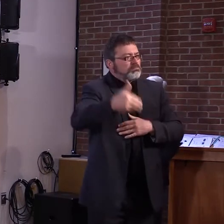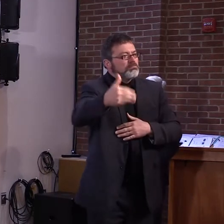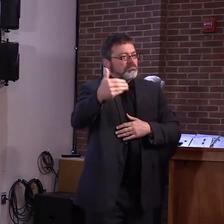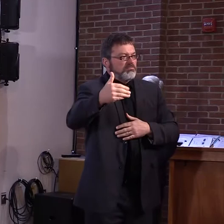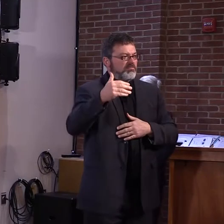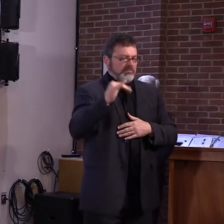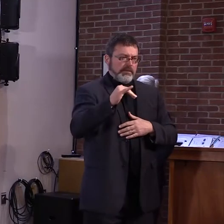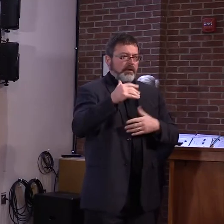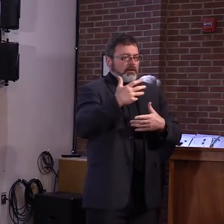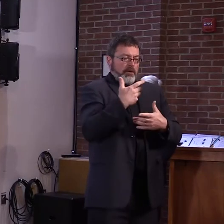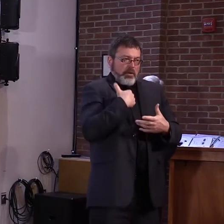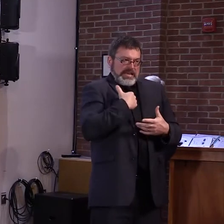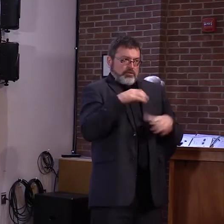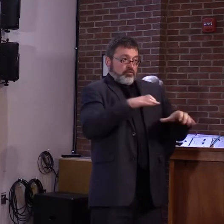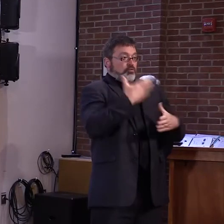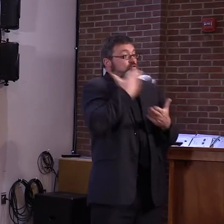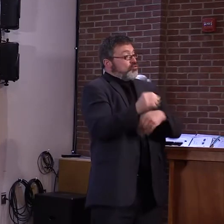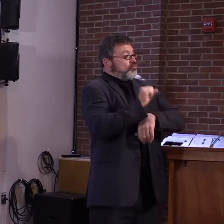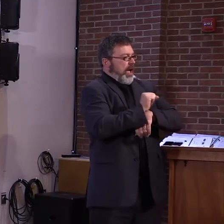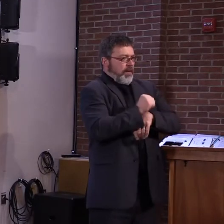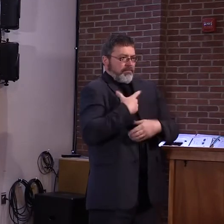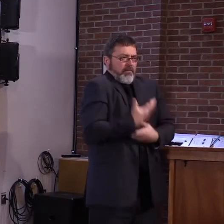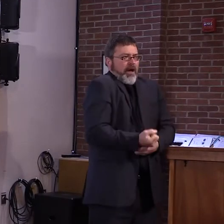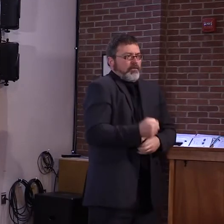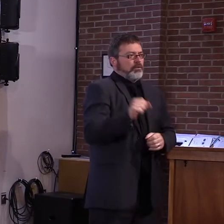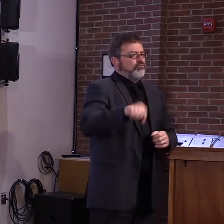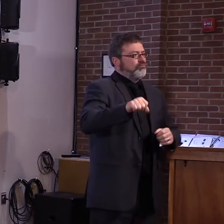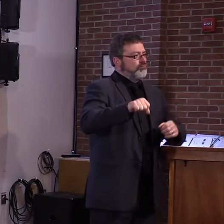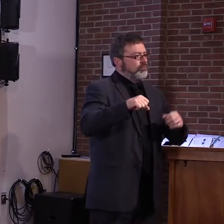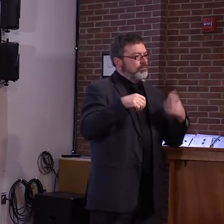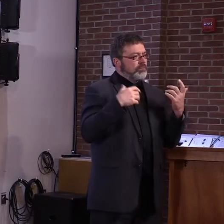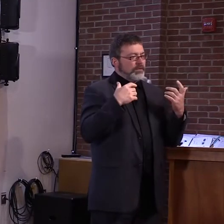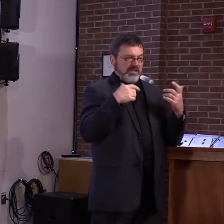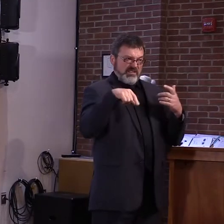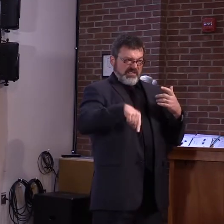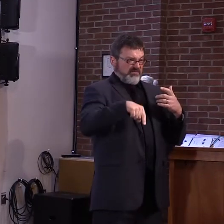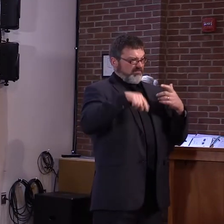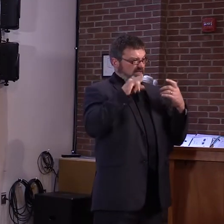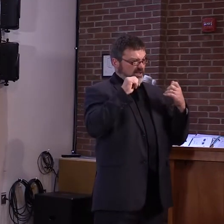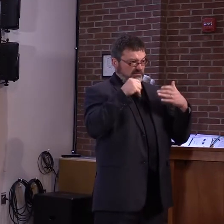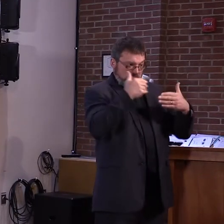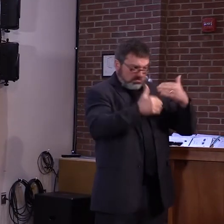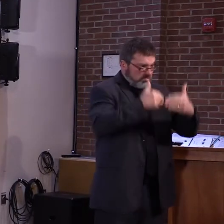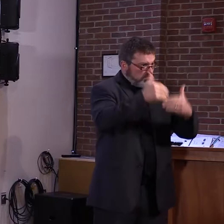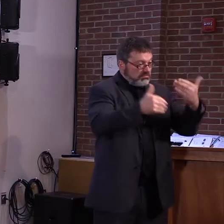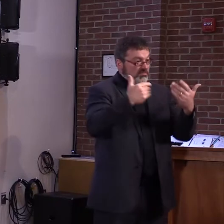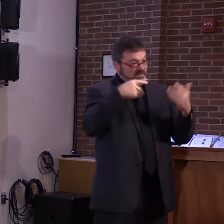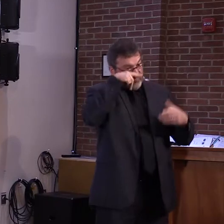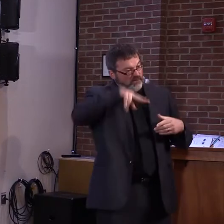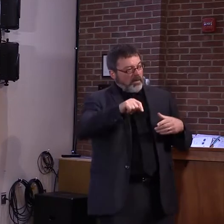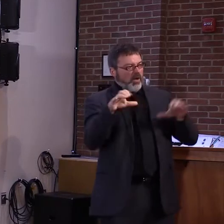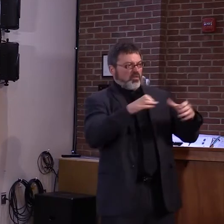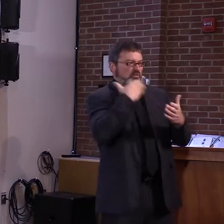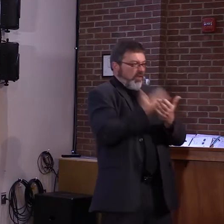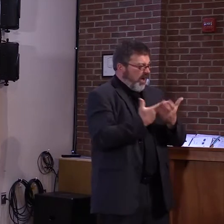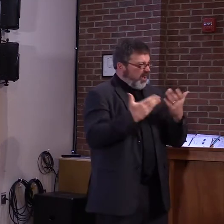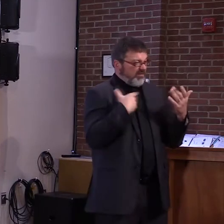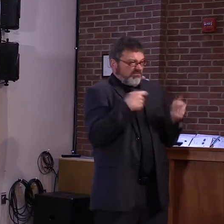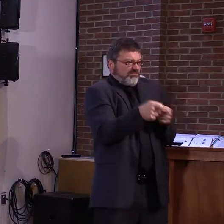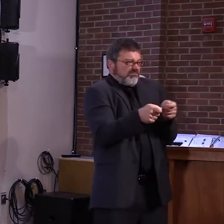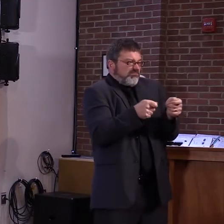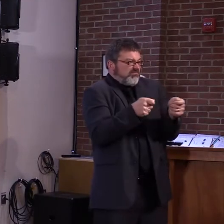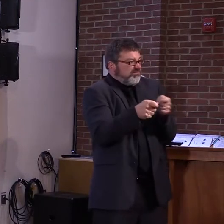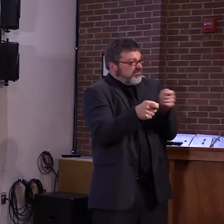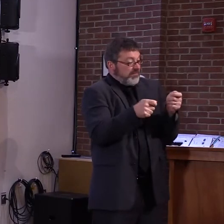achieved in keeping Vermont healthy and open, but also can move forward with opening schools, keeping them open and our children,